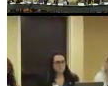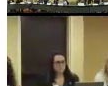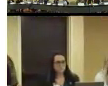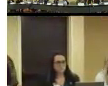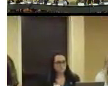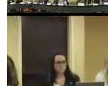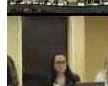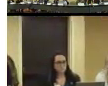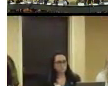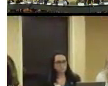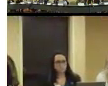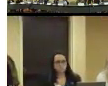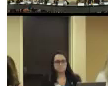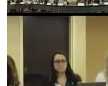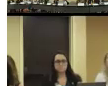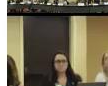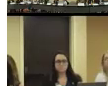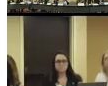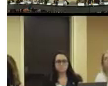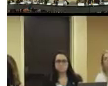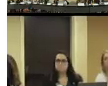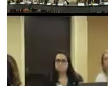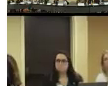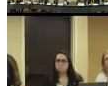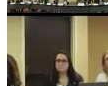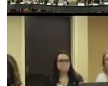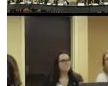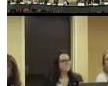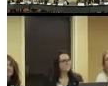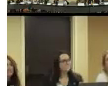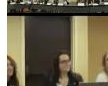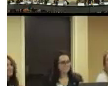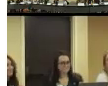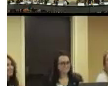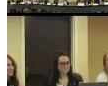We don't do a lot of studies in the US. I'm going on a tangent here, but I'll go fast, Jamie, I promise.